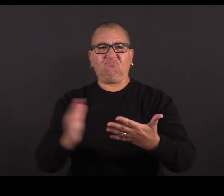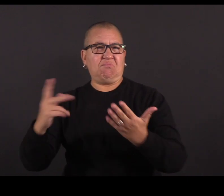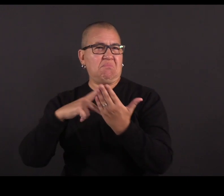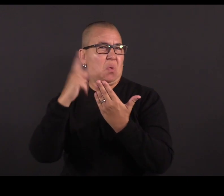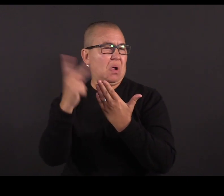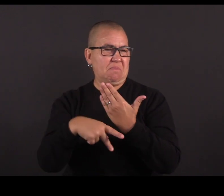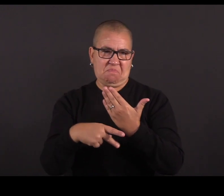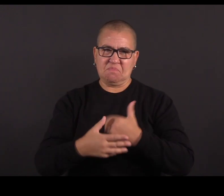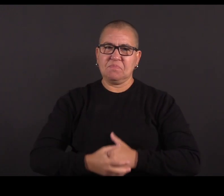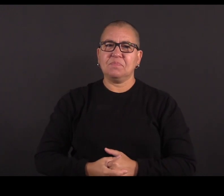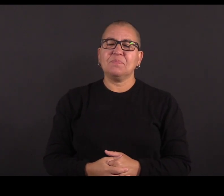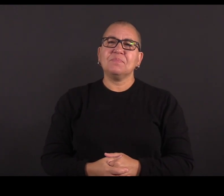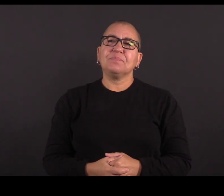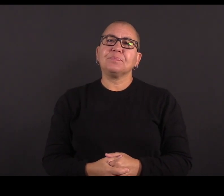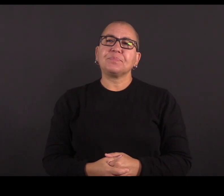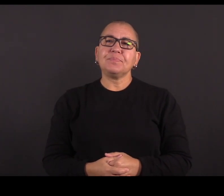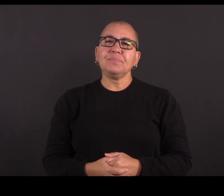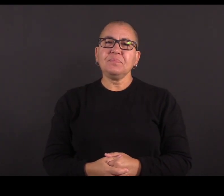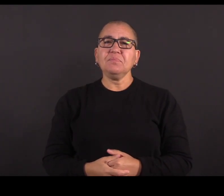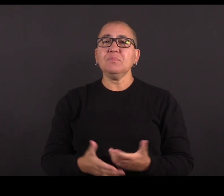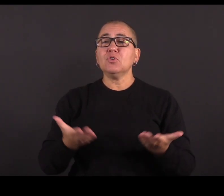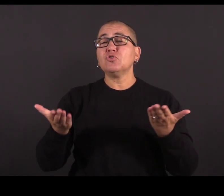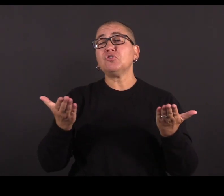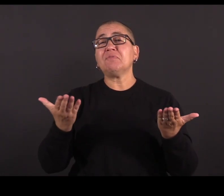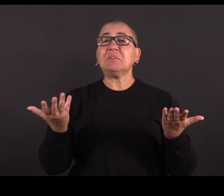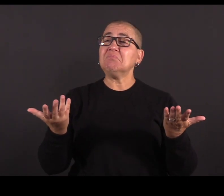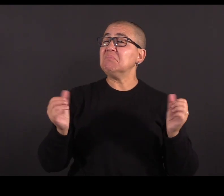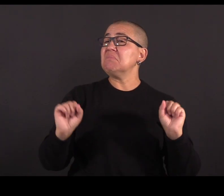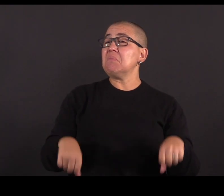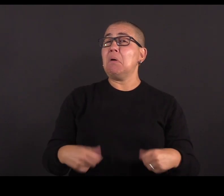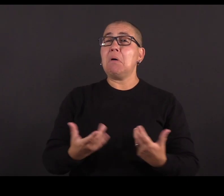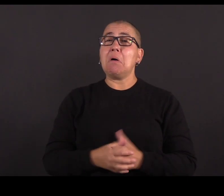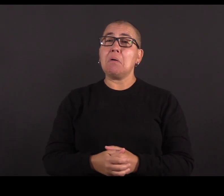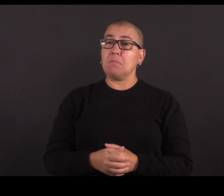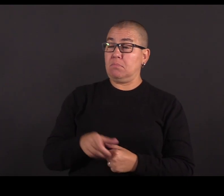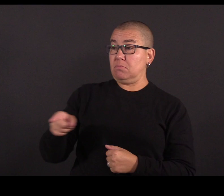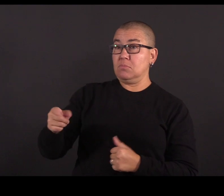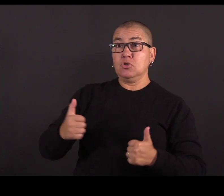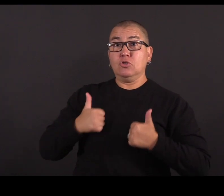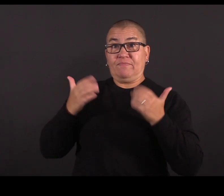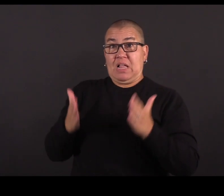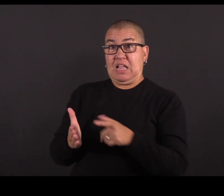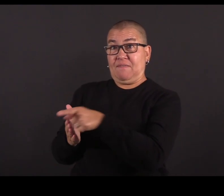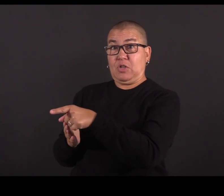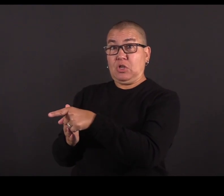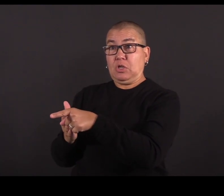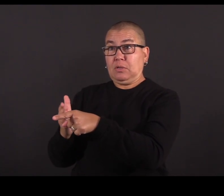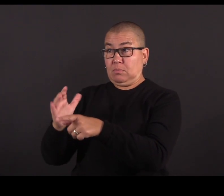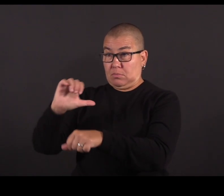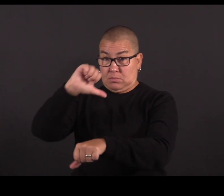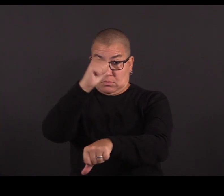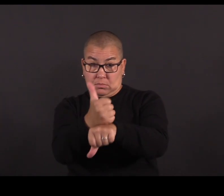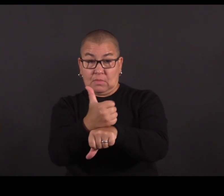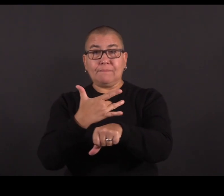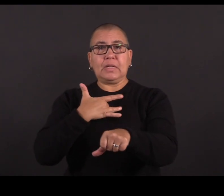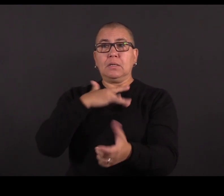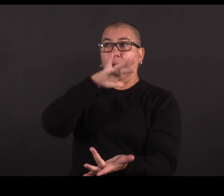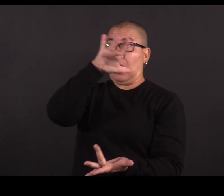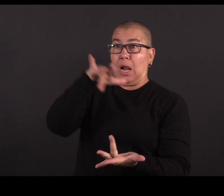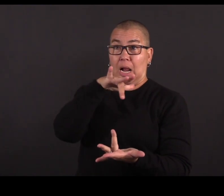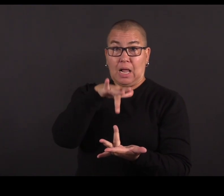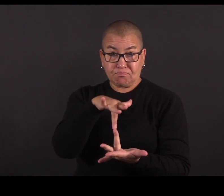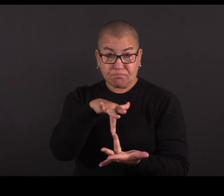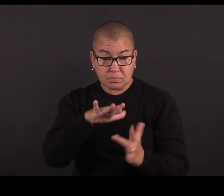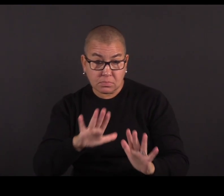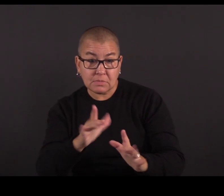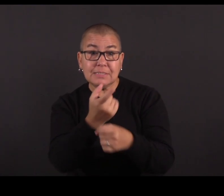Services offered often include creating a survivor-centered housing plan, helping to address barriers to housing such as credit